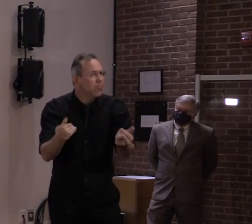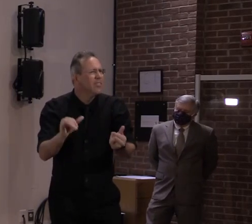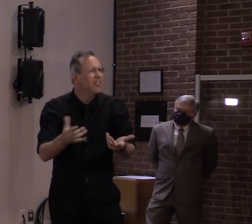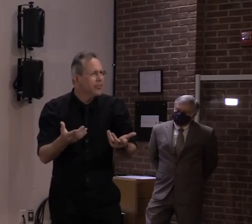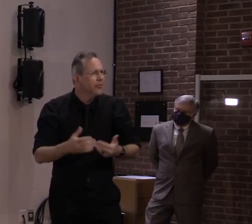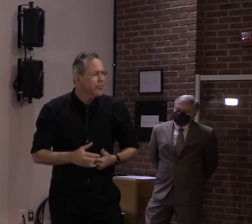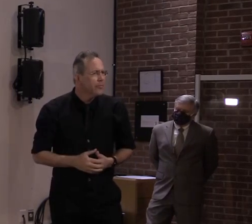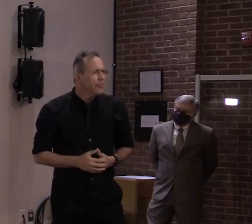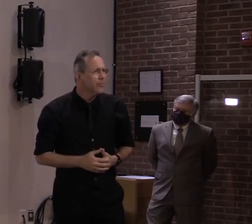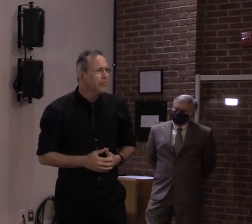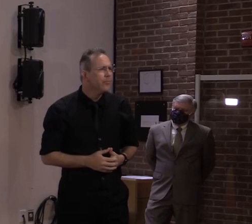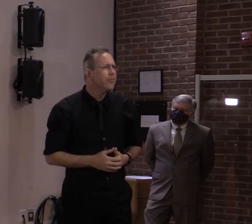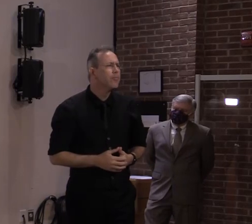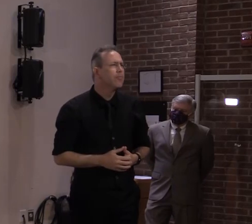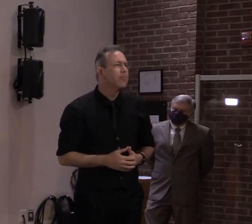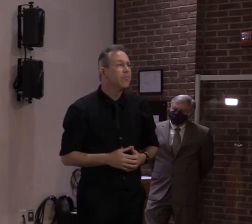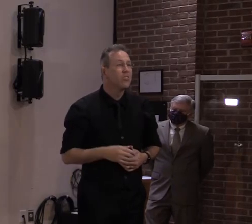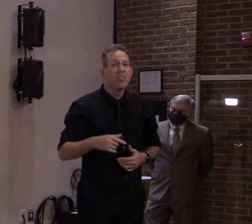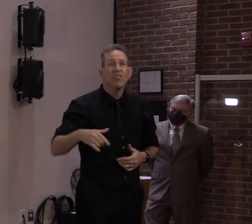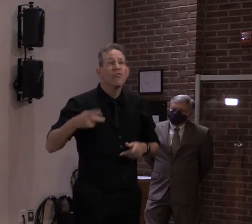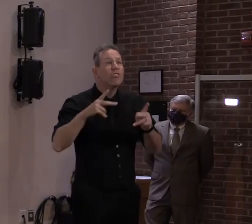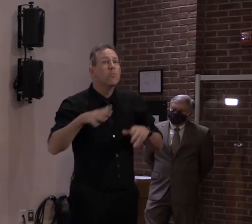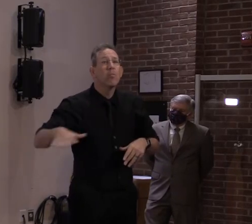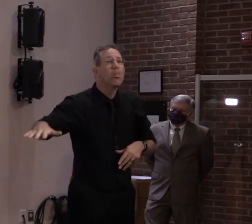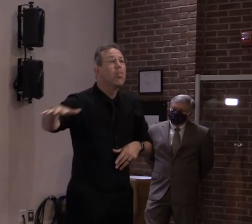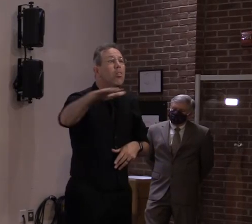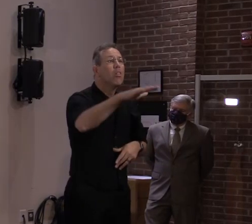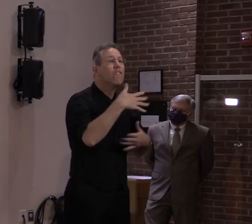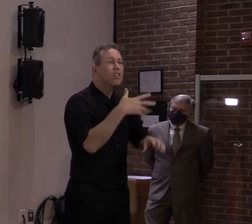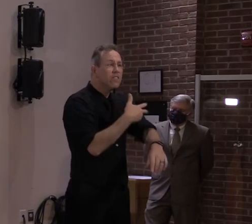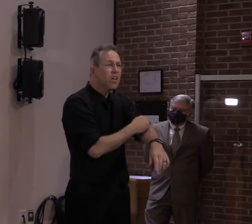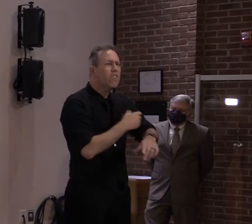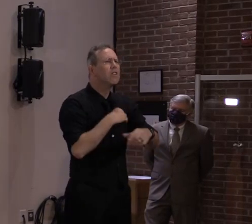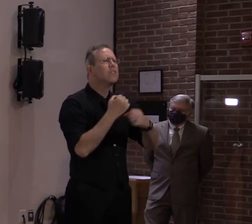superimposed on the safety they already had by having a good vaccination rate.